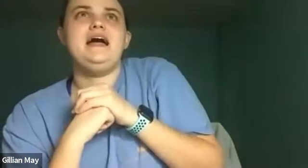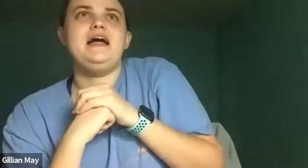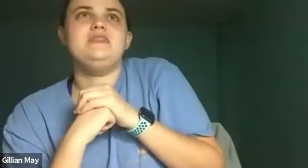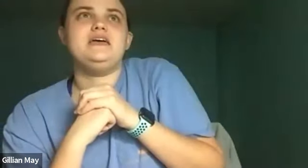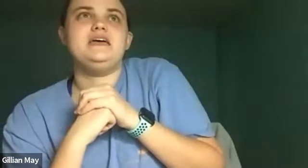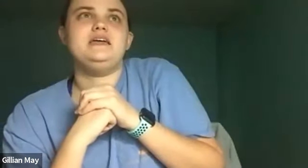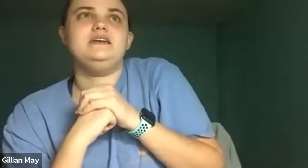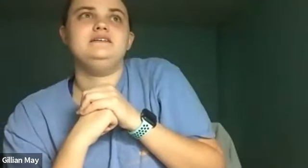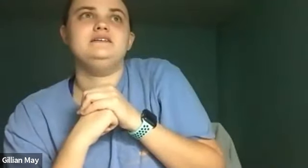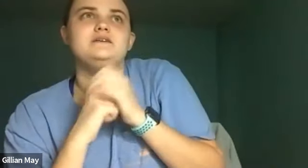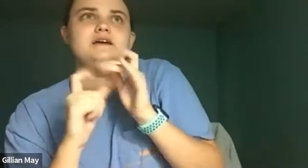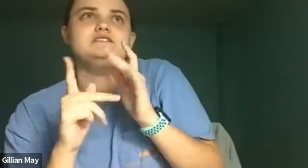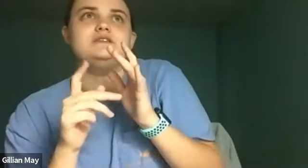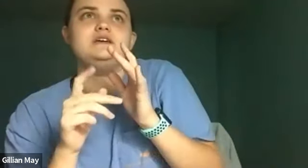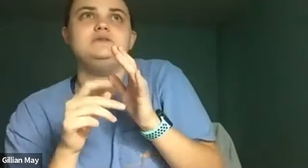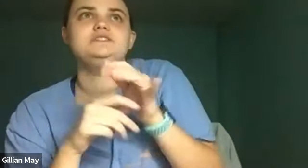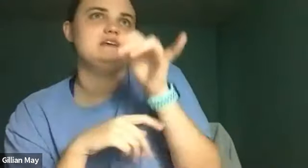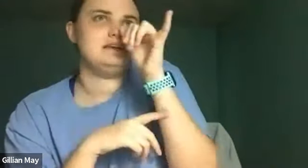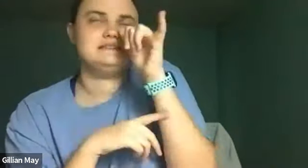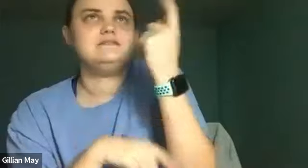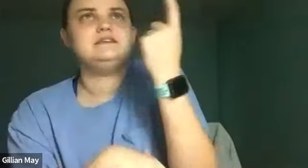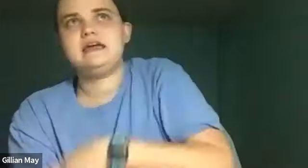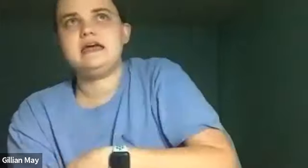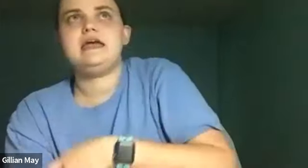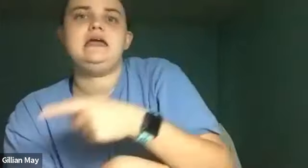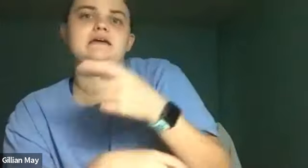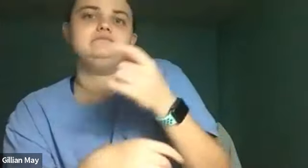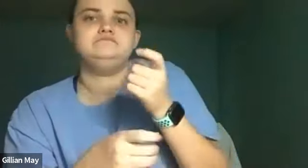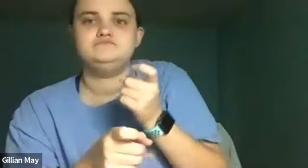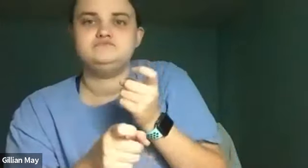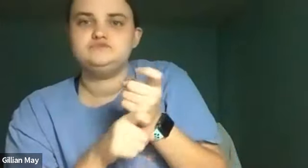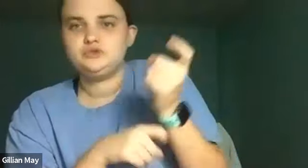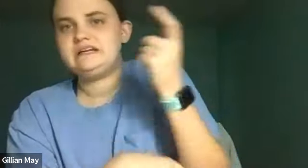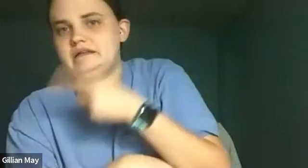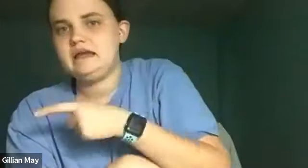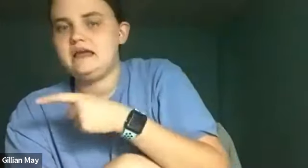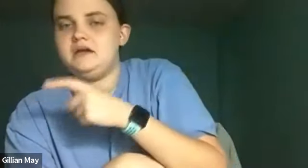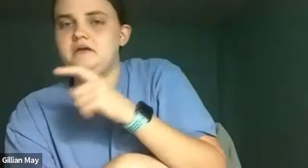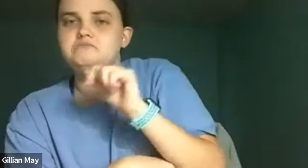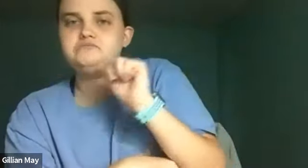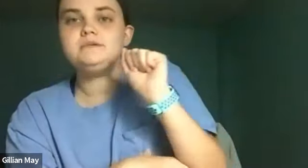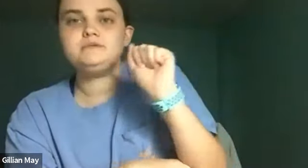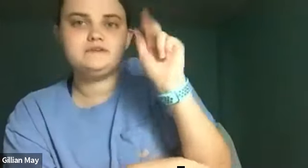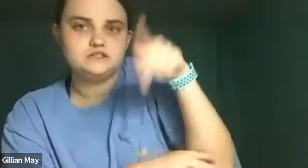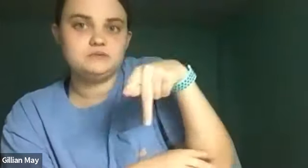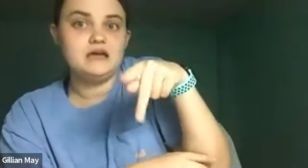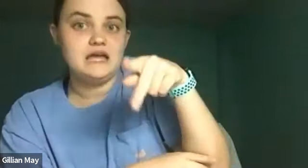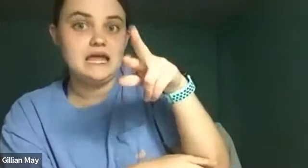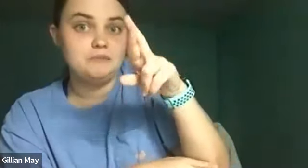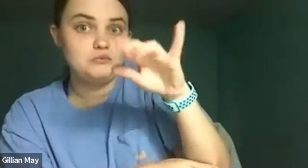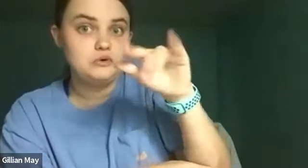And then, okay, so then you would just say like silly day, trick day, probably would finger spell